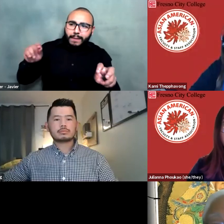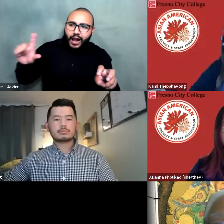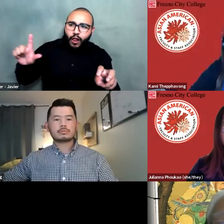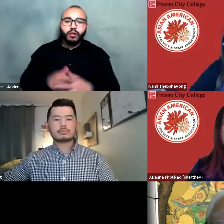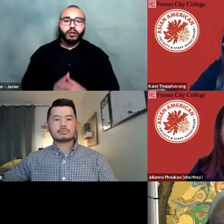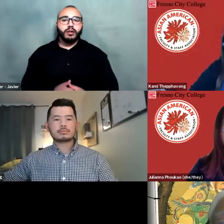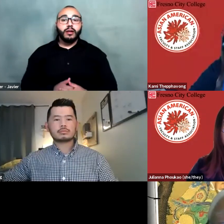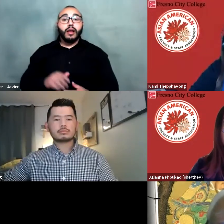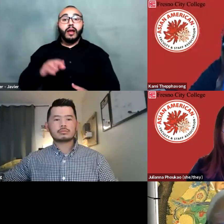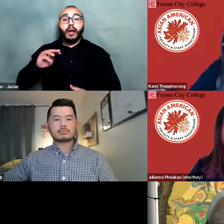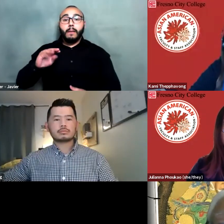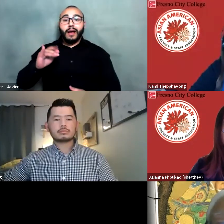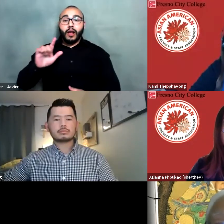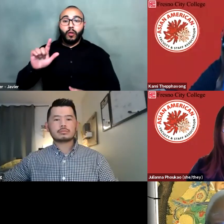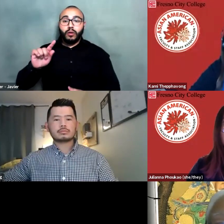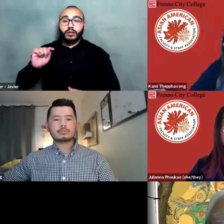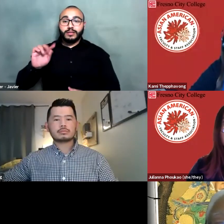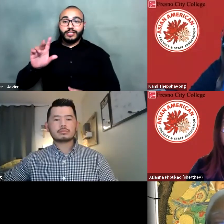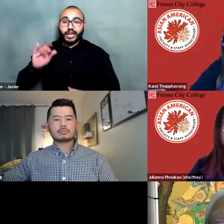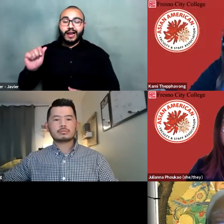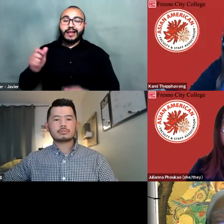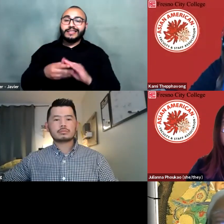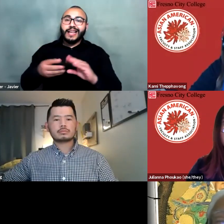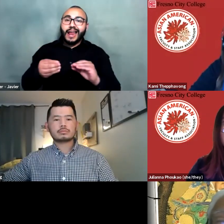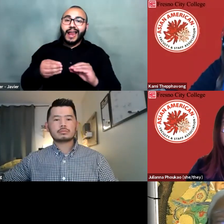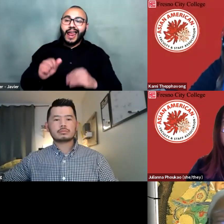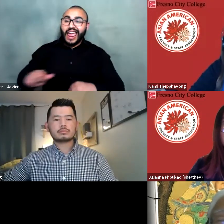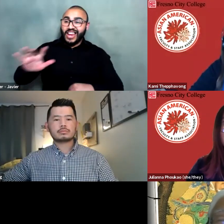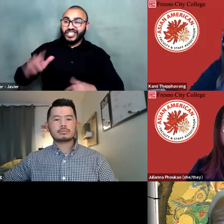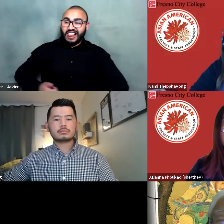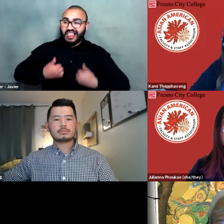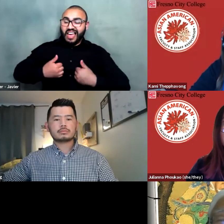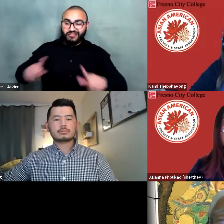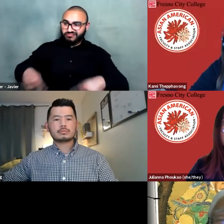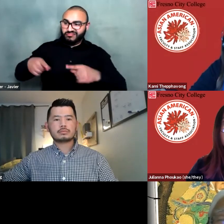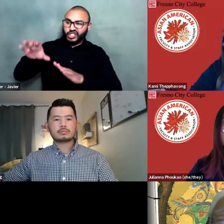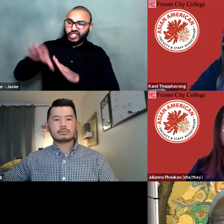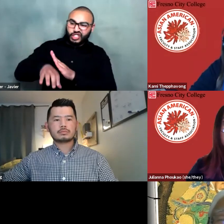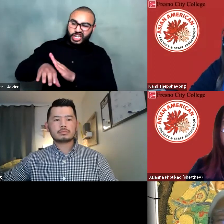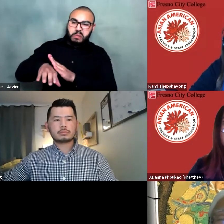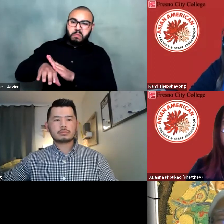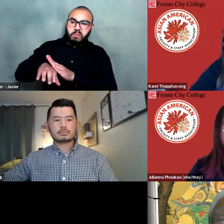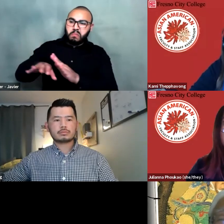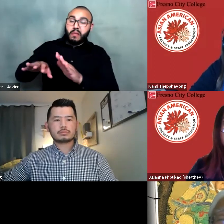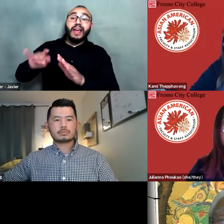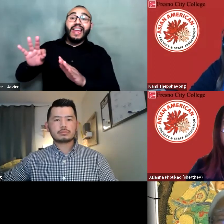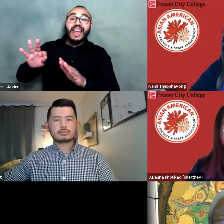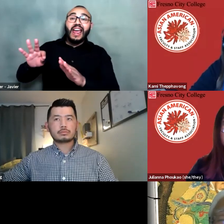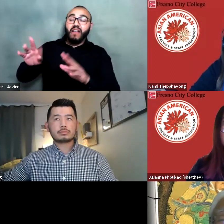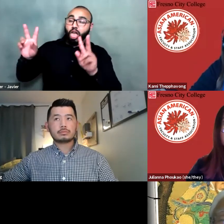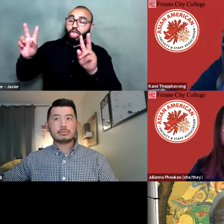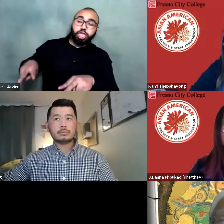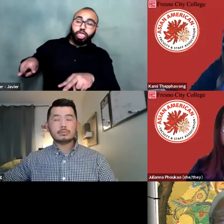Michael Takeda said, Asian lives have always been cheap. By cheapening Asian lives, it makes it easier for those in power